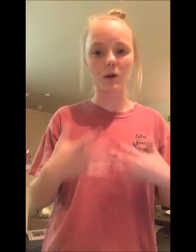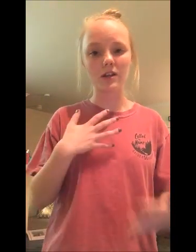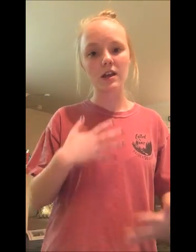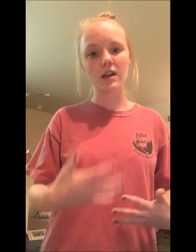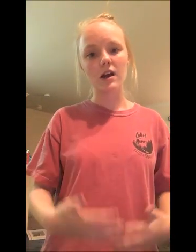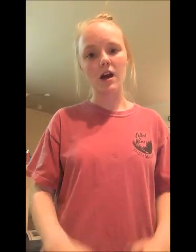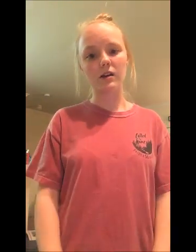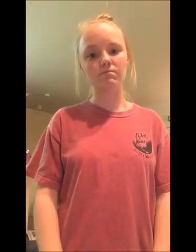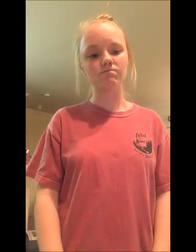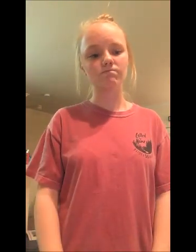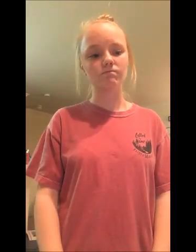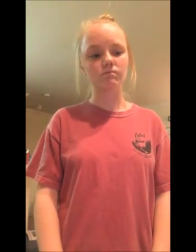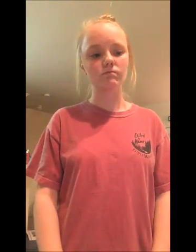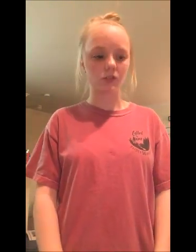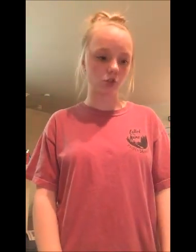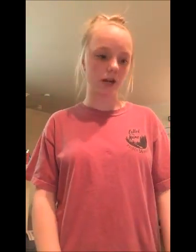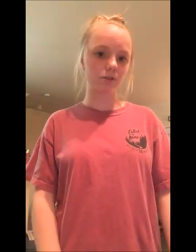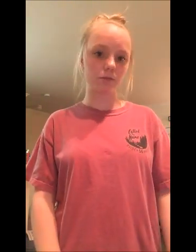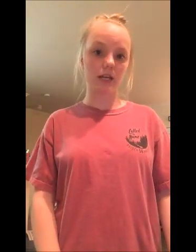what stood out to me in